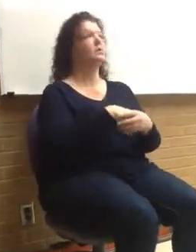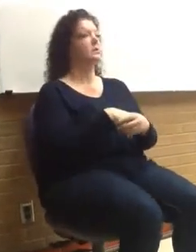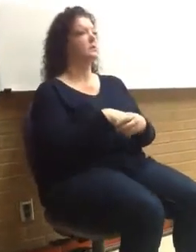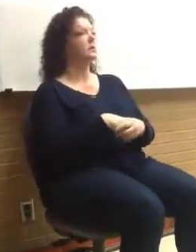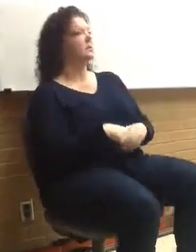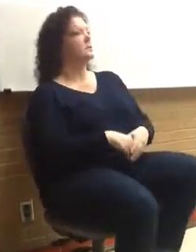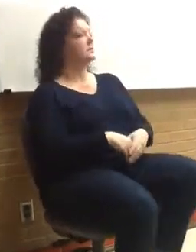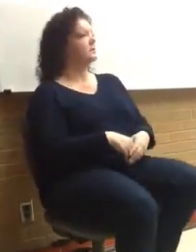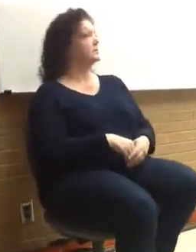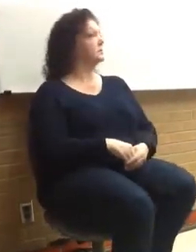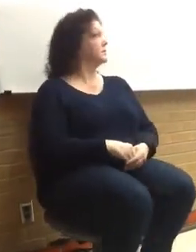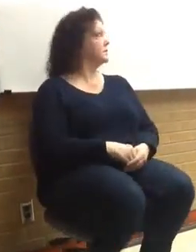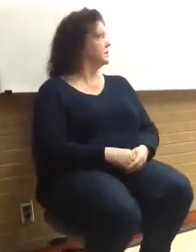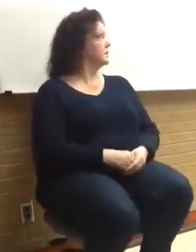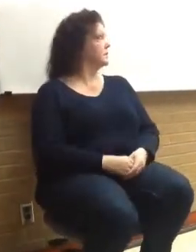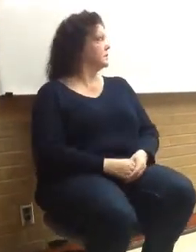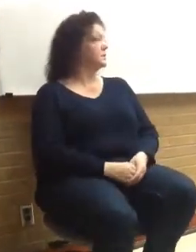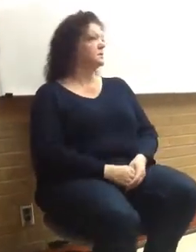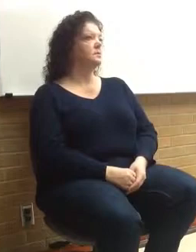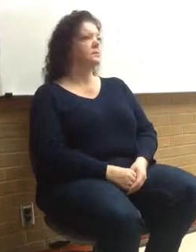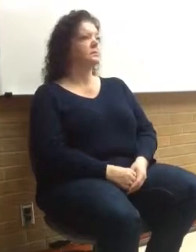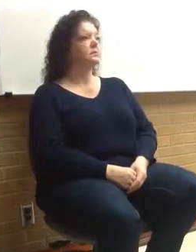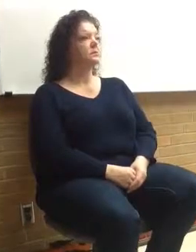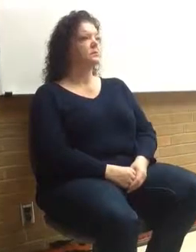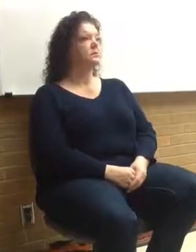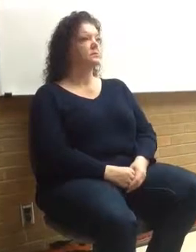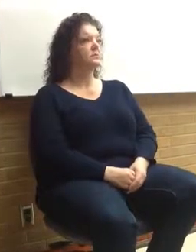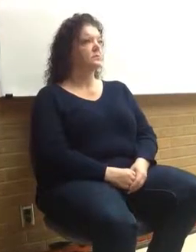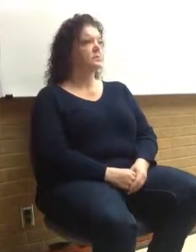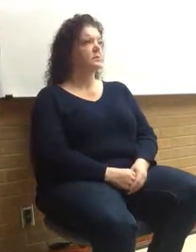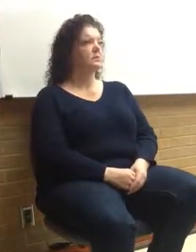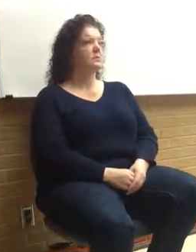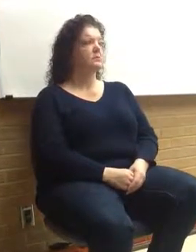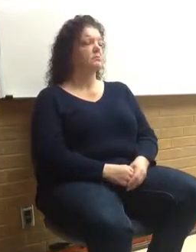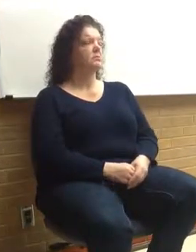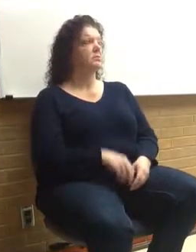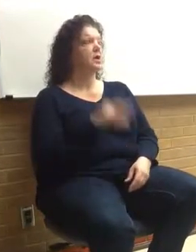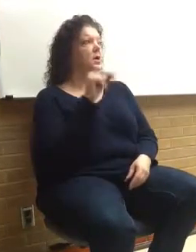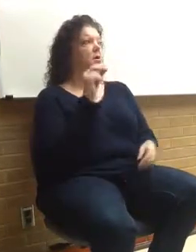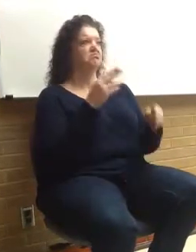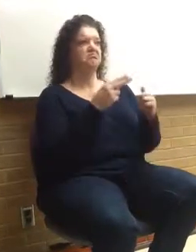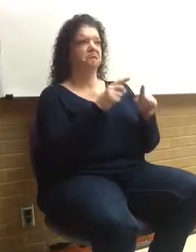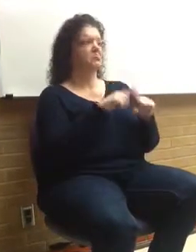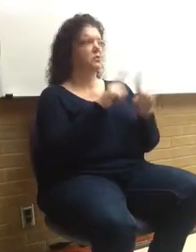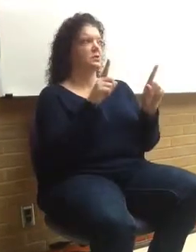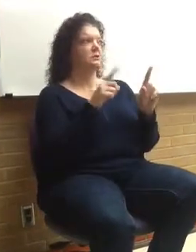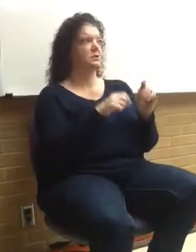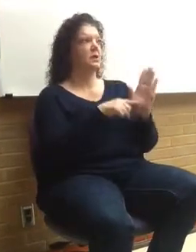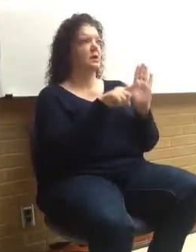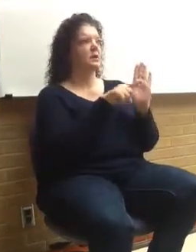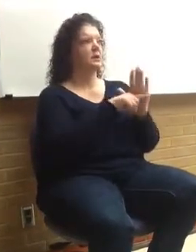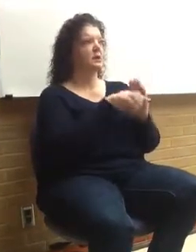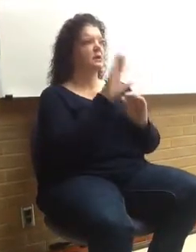then what about the rest? No discrimination in here, because -5x belongs to all four.